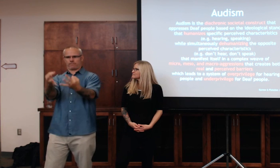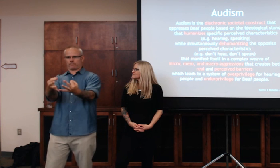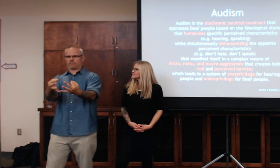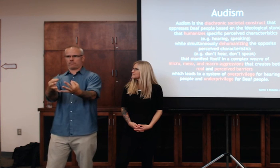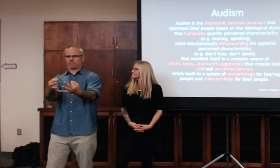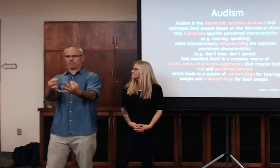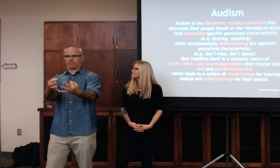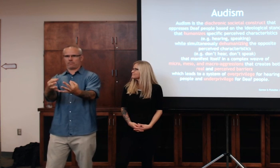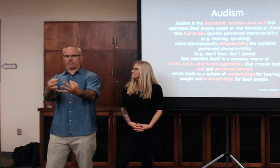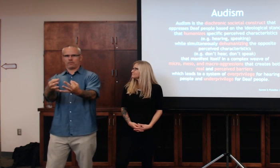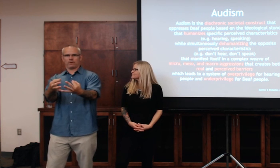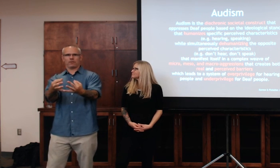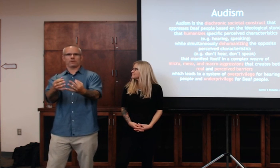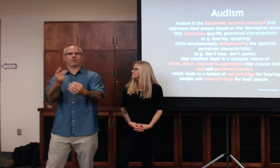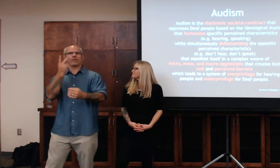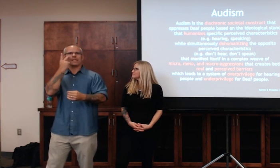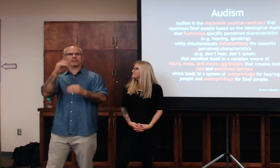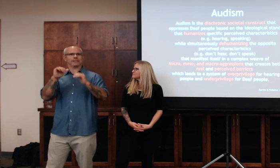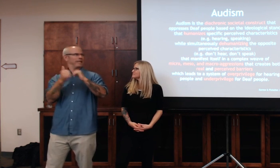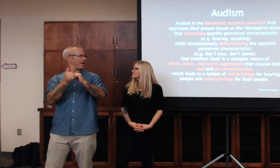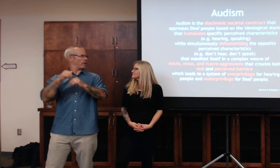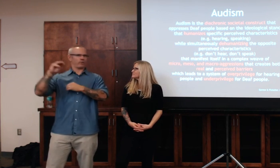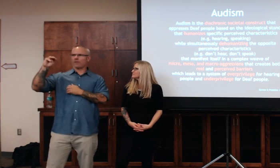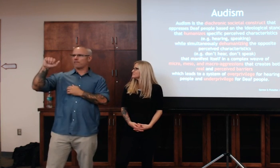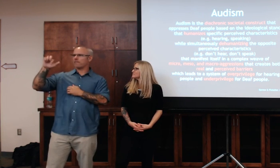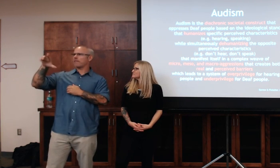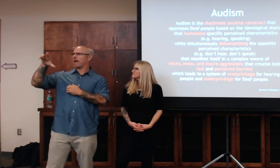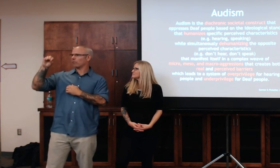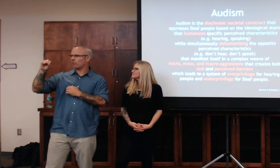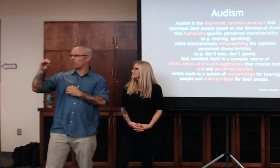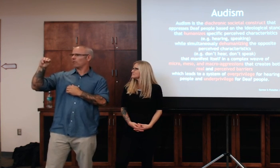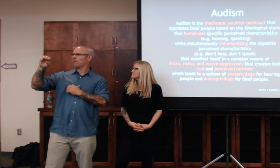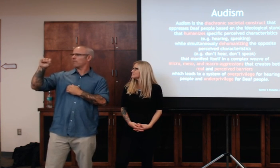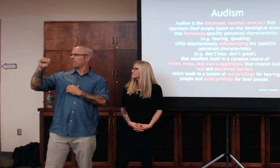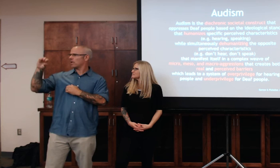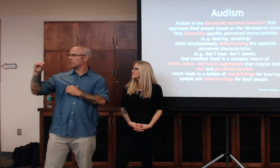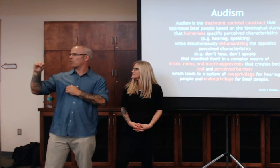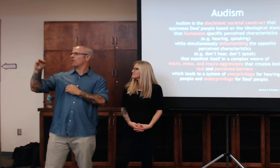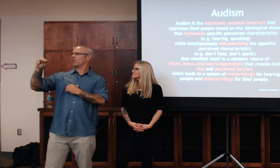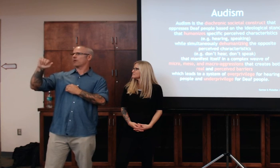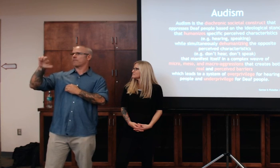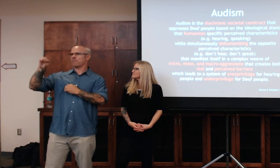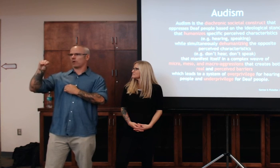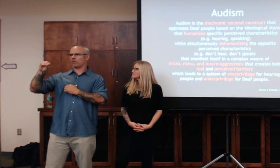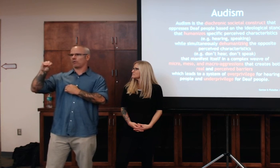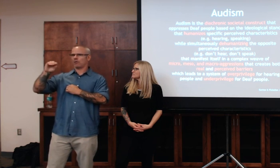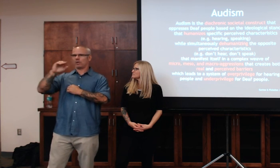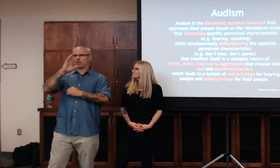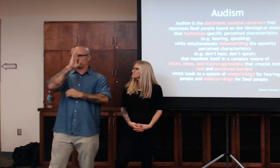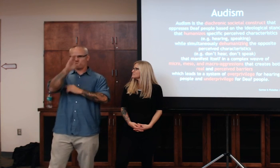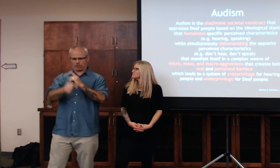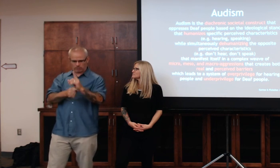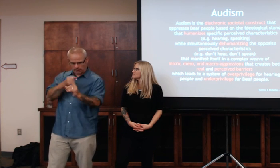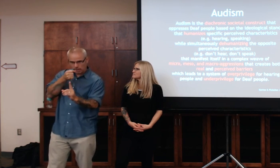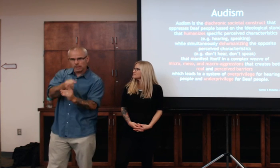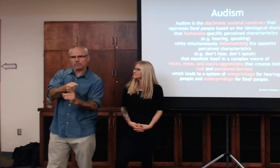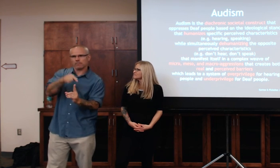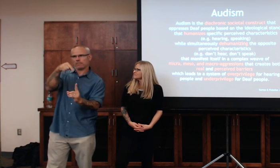your family. Imagine. You can see at the macro level, meso level, micro level, that direct impact